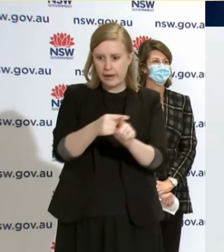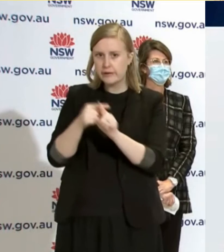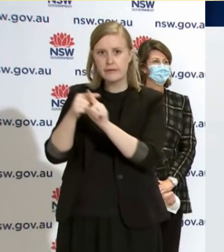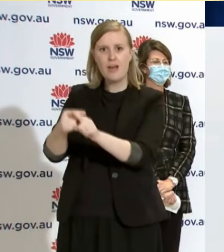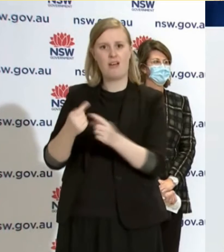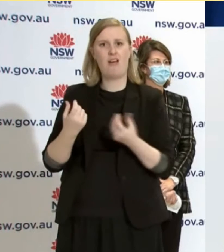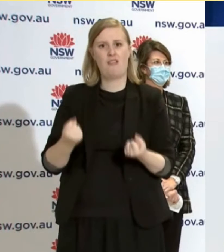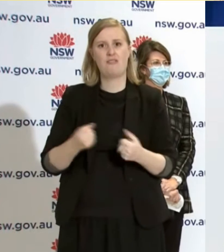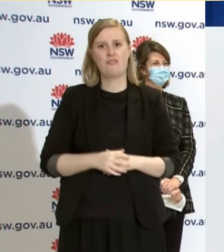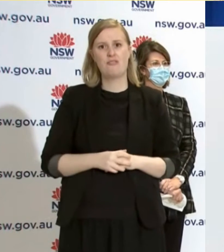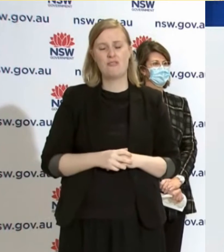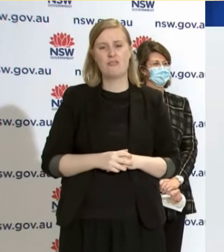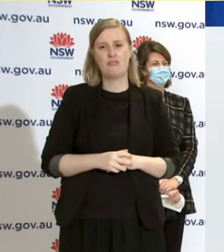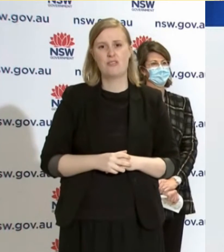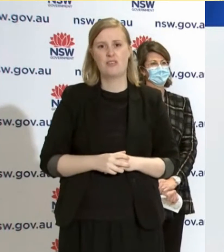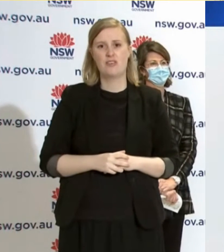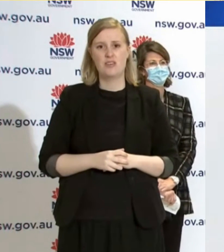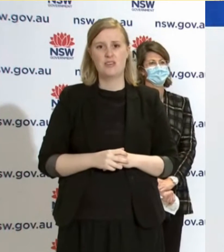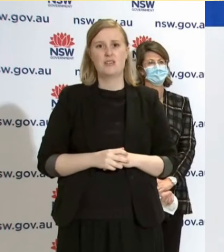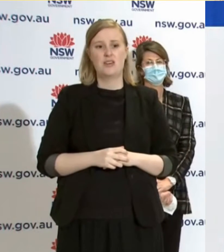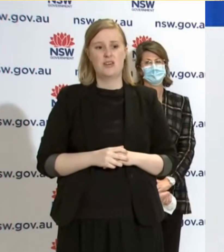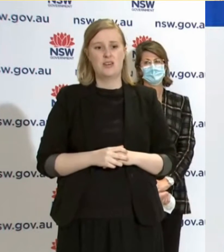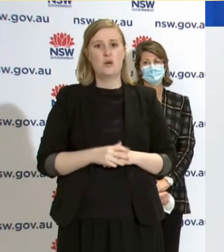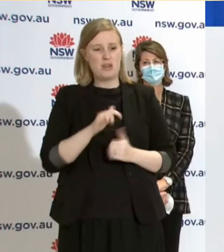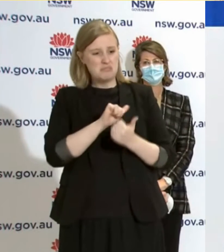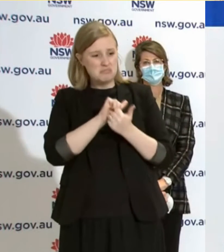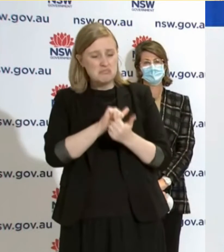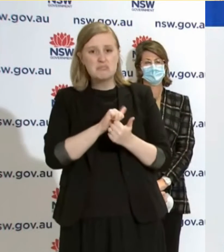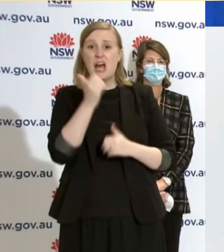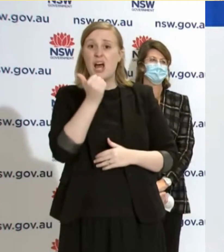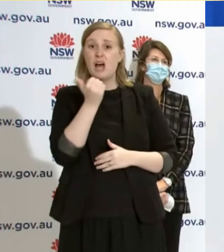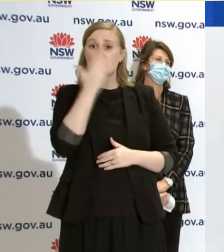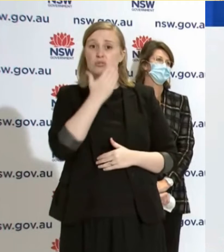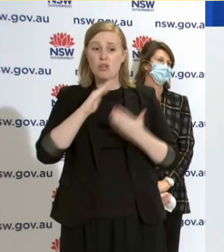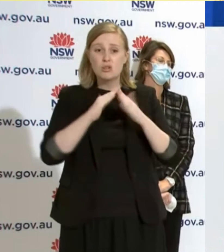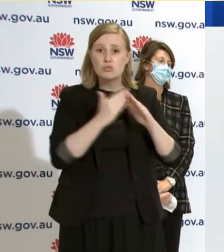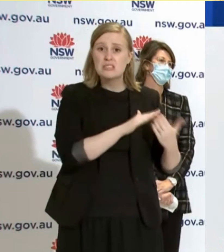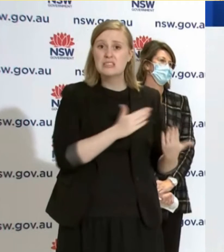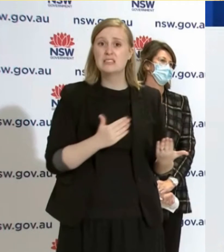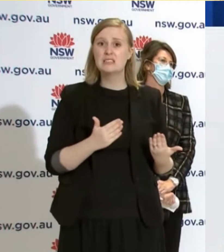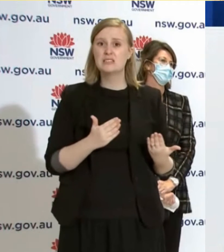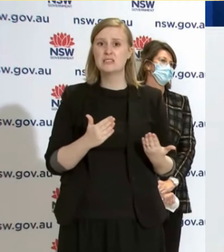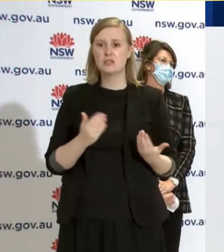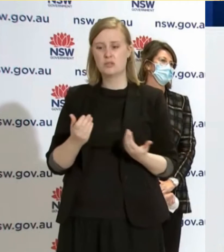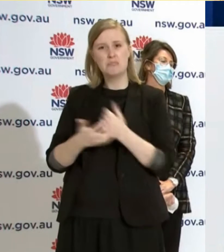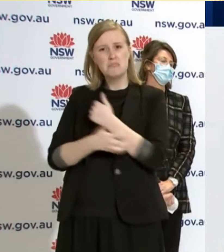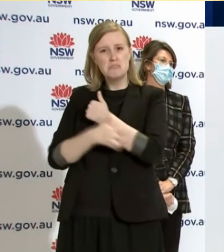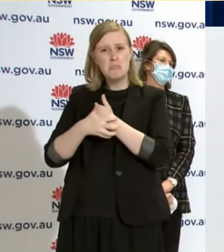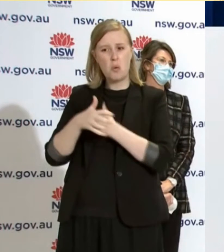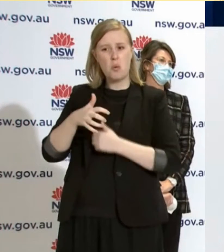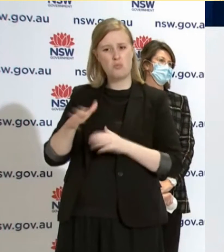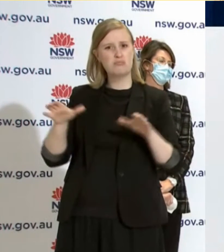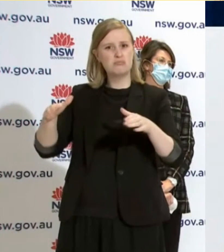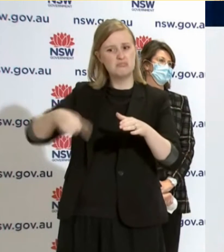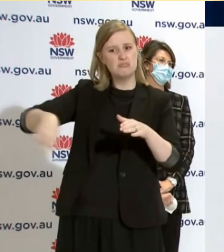are doing a lot of work with our Aboriginal communities, with our homeless, with our disadvantaged